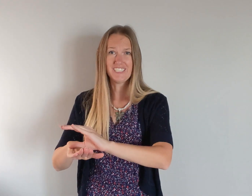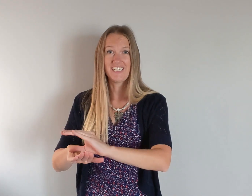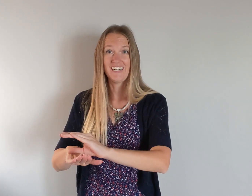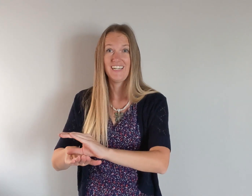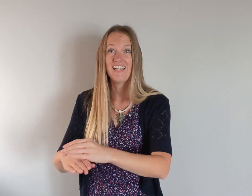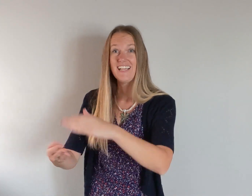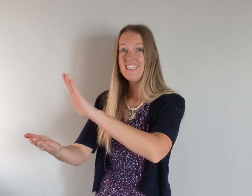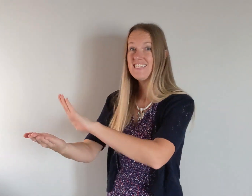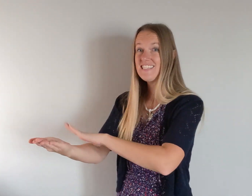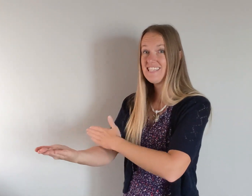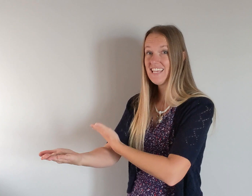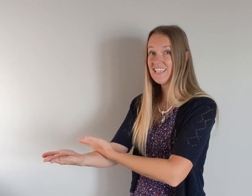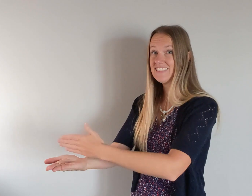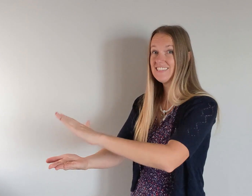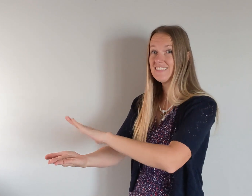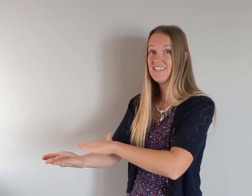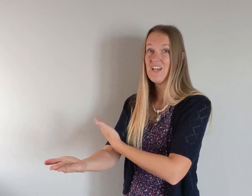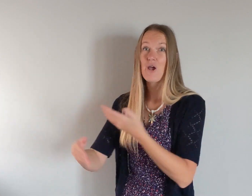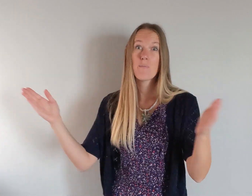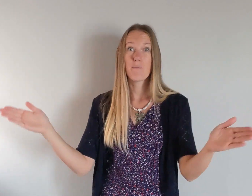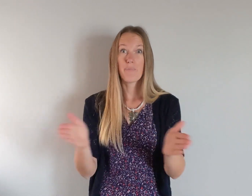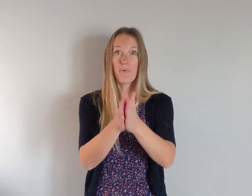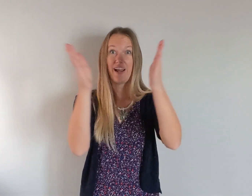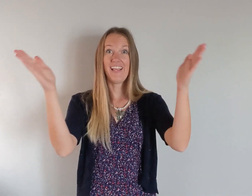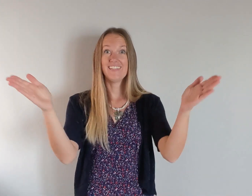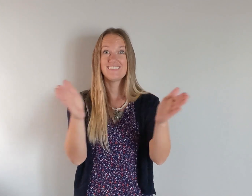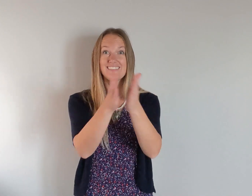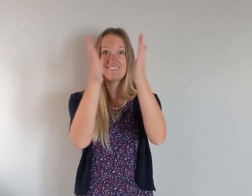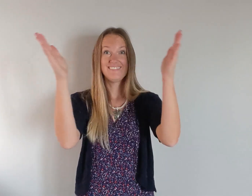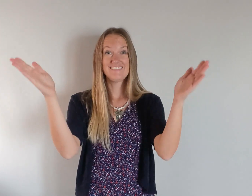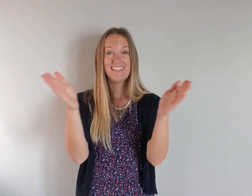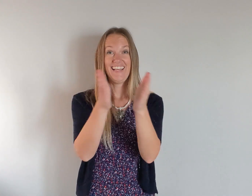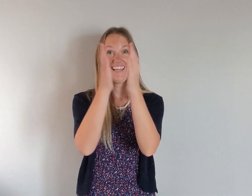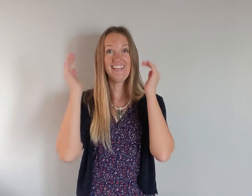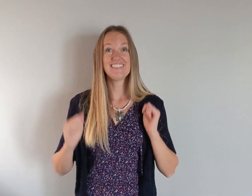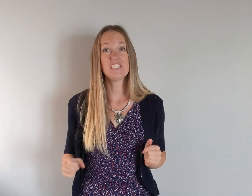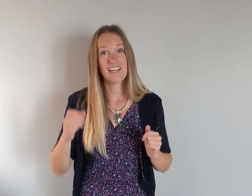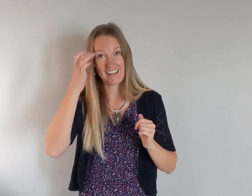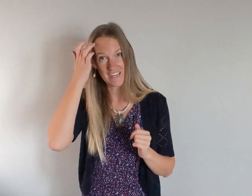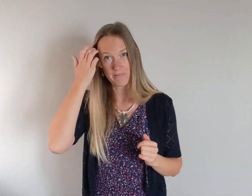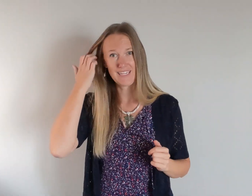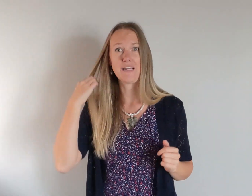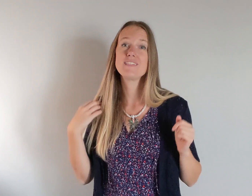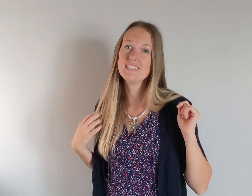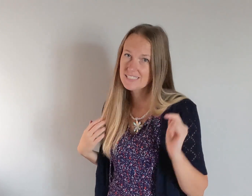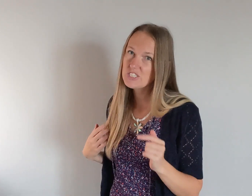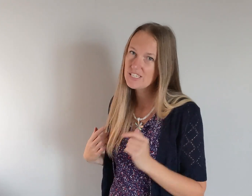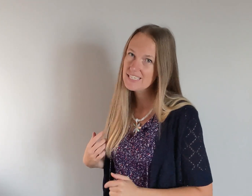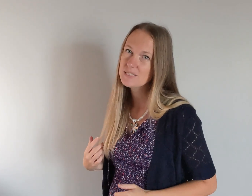church sings praise. Okay, let's try that a couple times. This is the trickiest